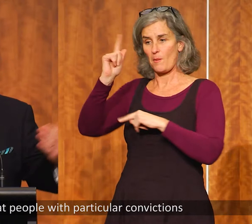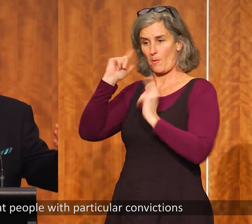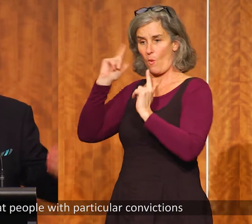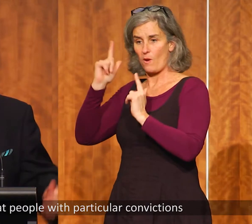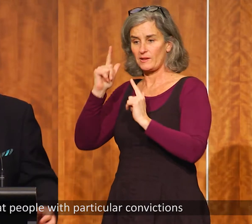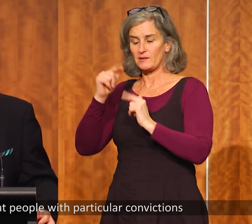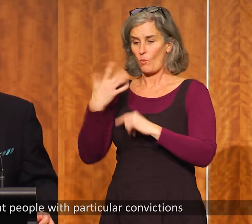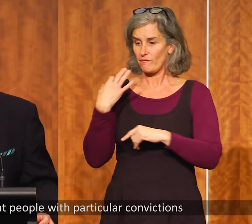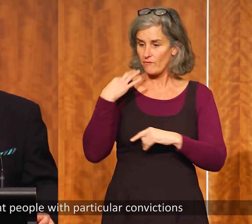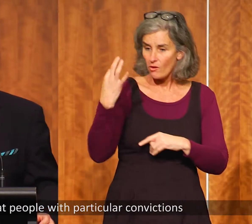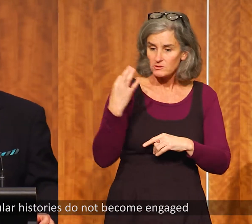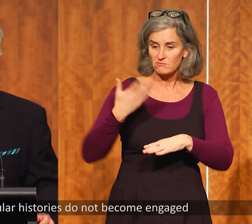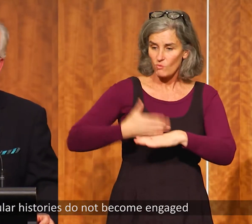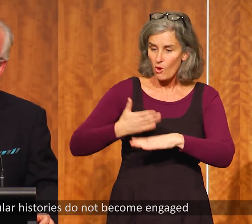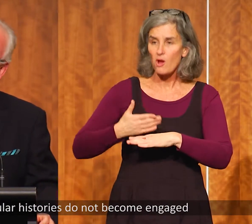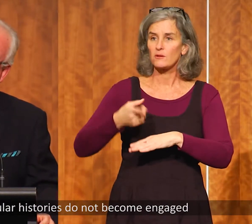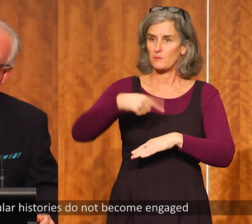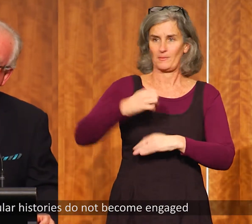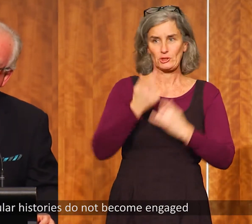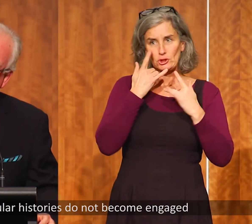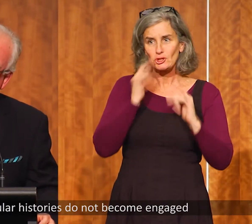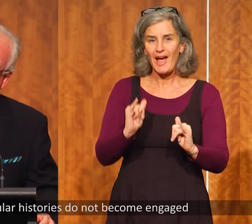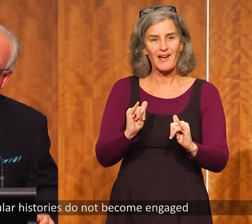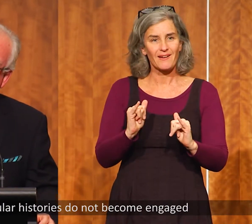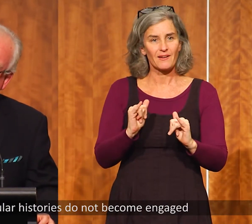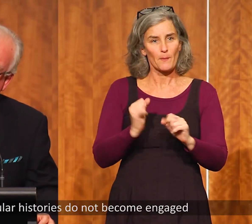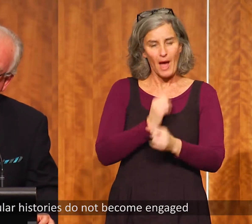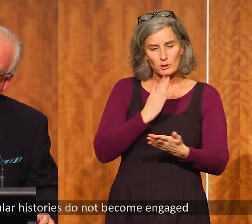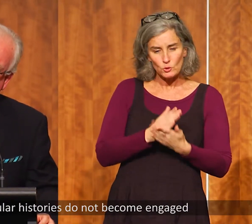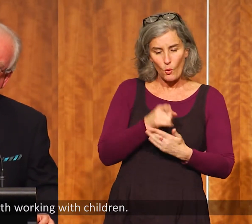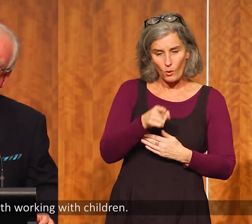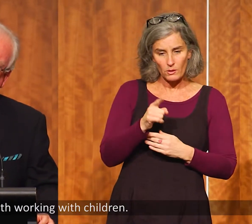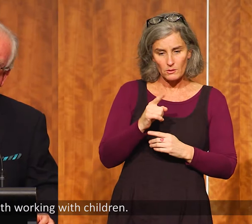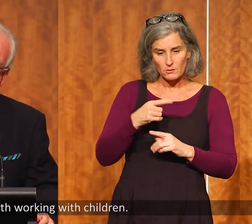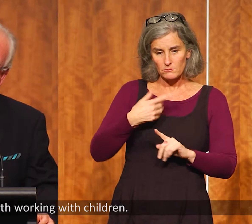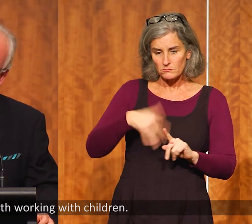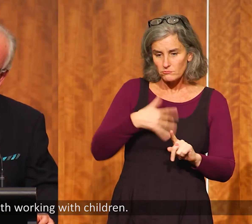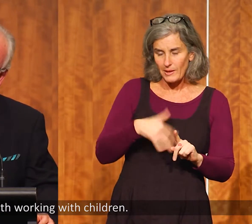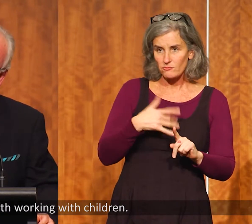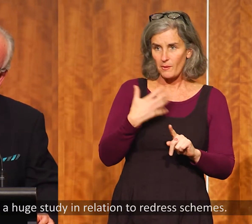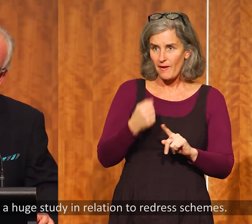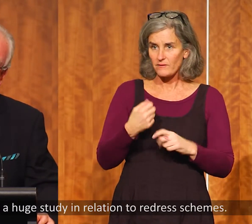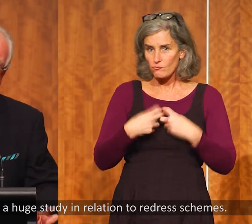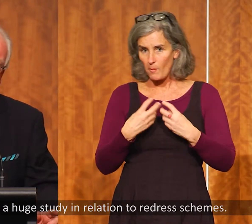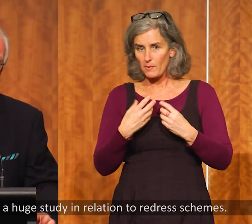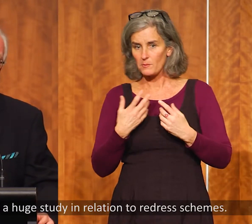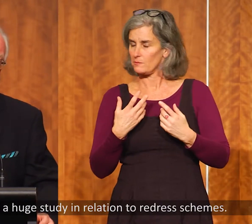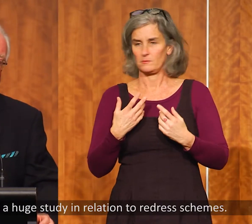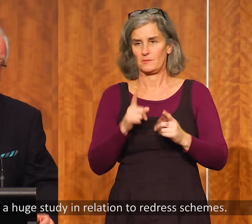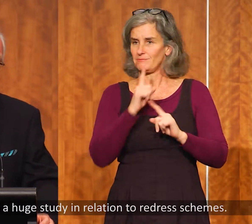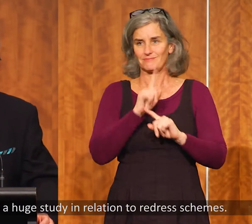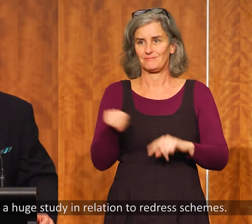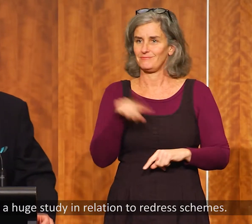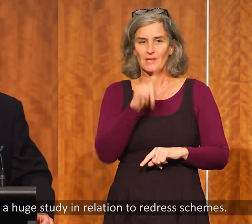that people that have particular convictions and or particular histories do not become engaged with working with children. We've commenced